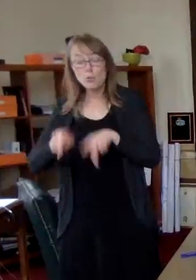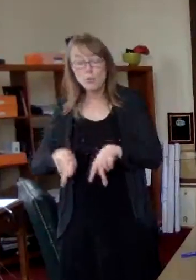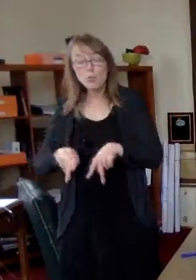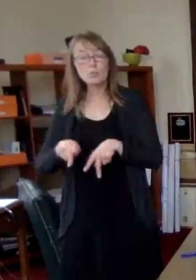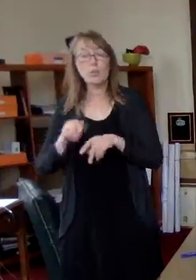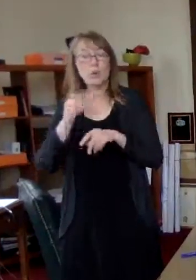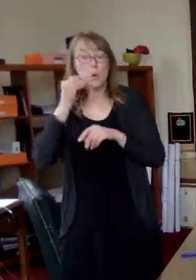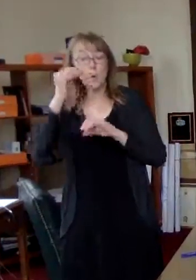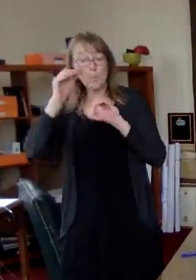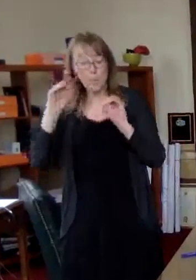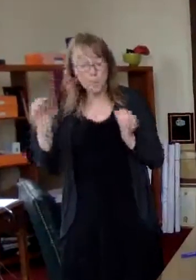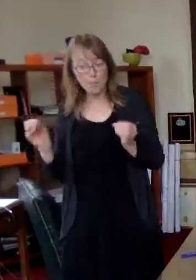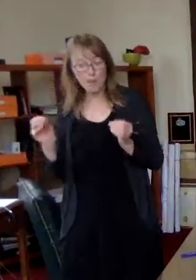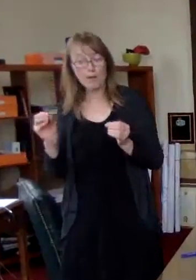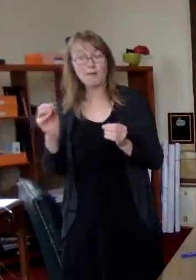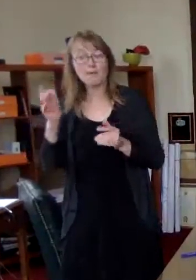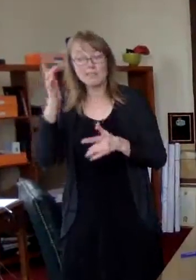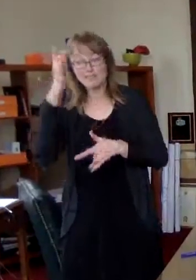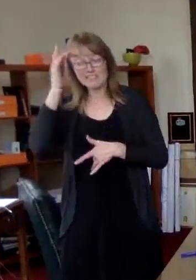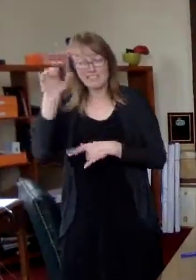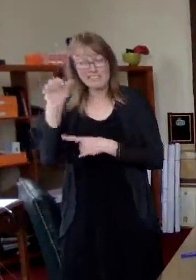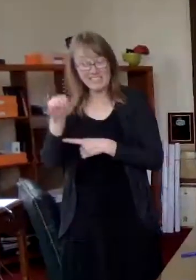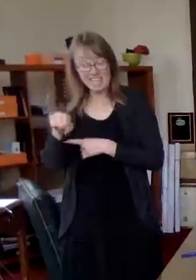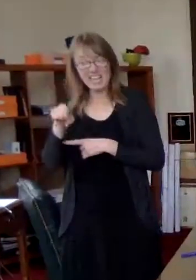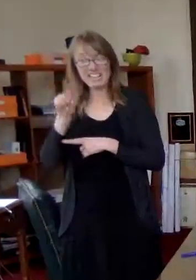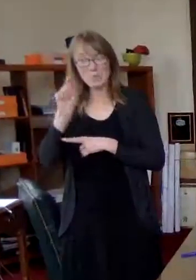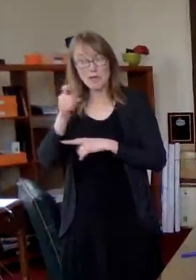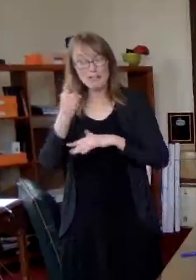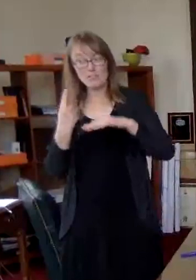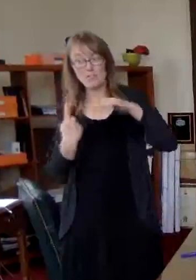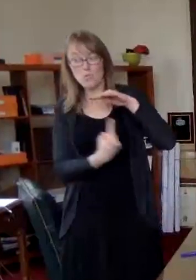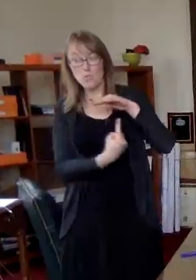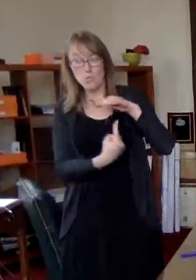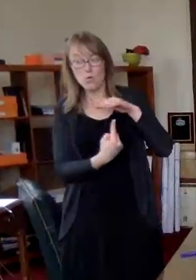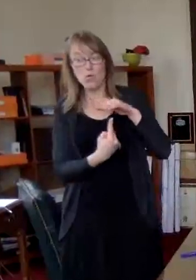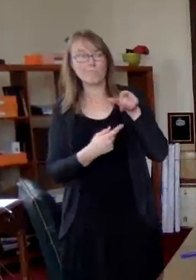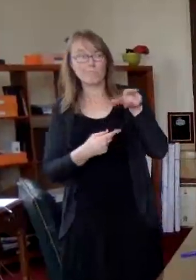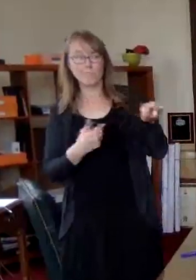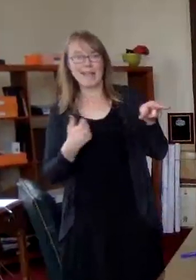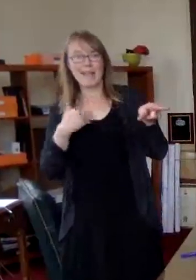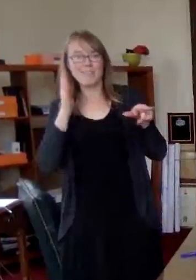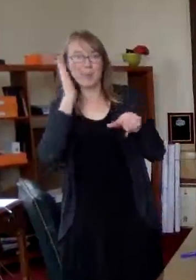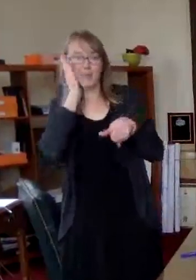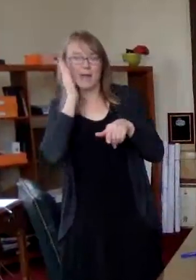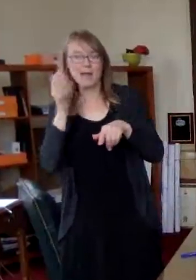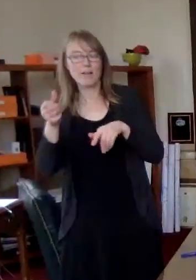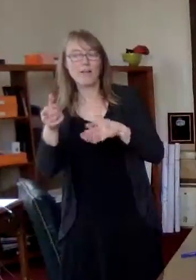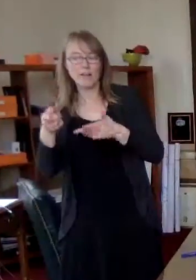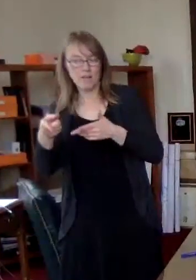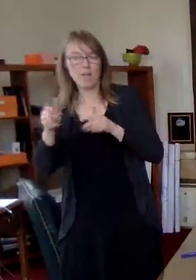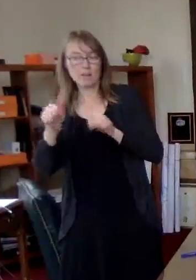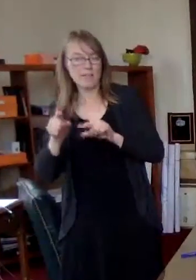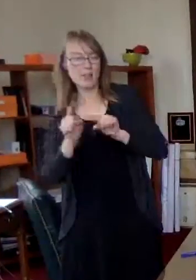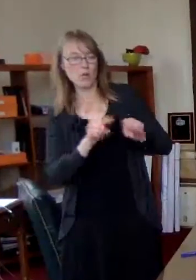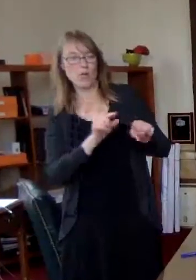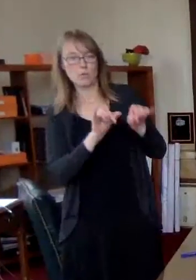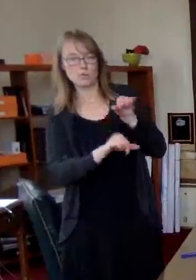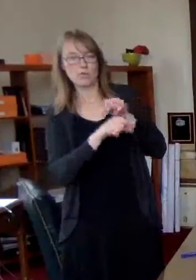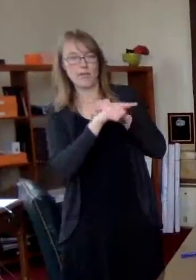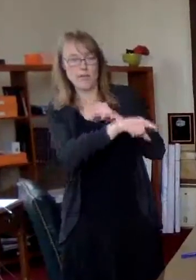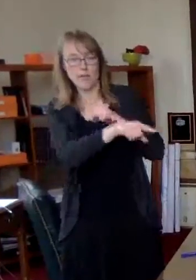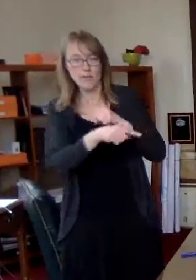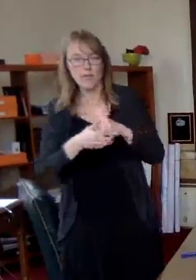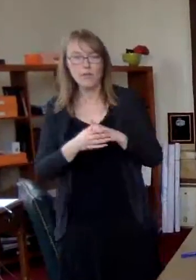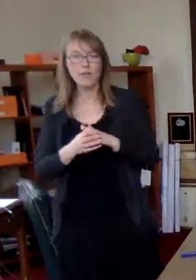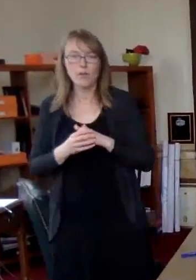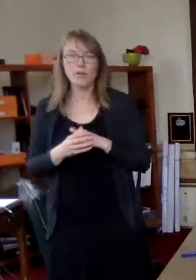the number of beds available to us. The weather is getting nicer, and that means fewer people are willing to go into